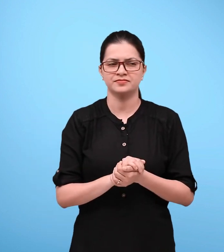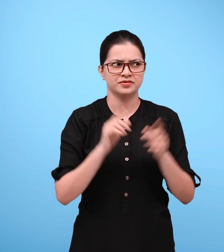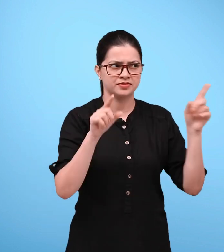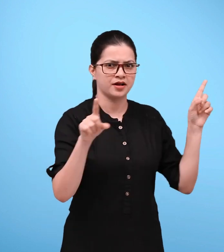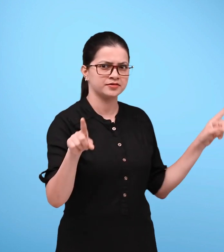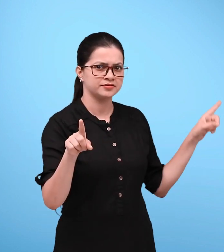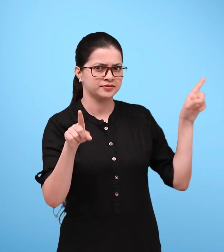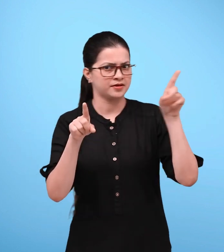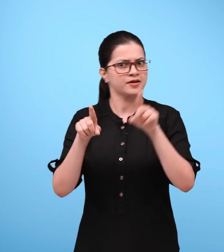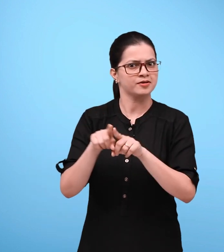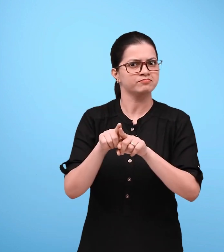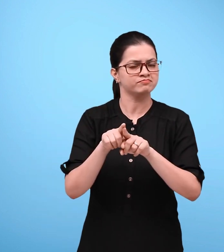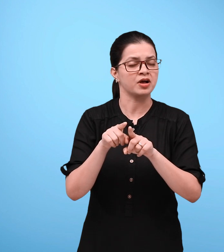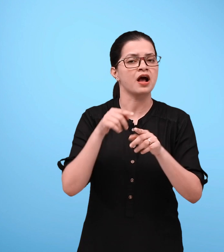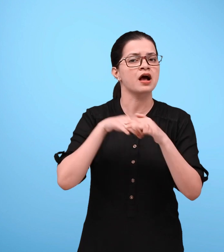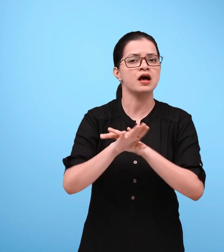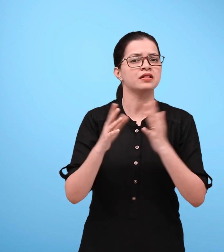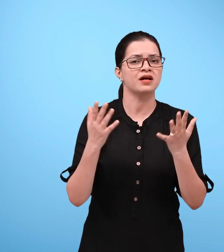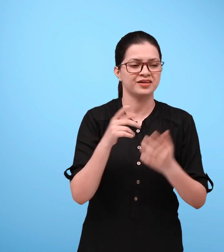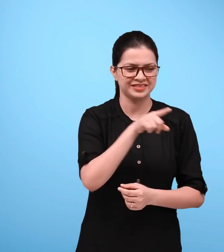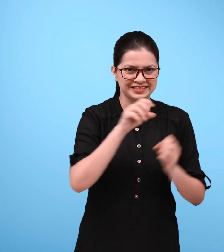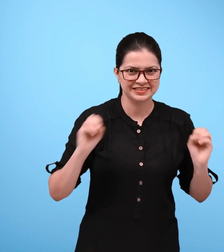the reading at one end is